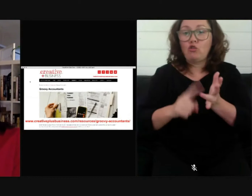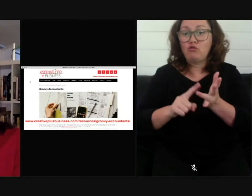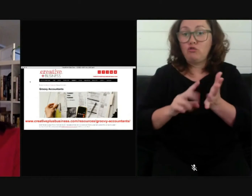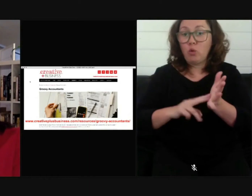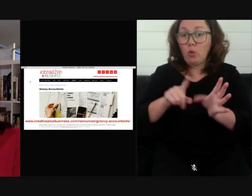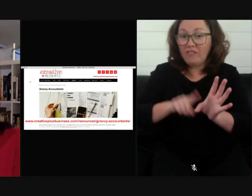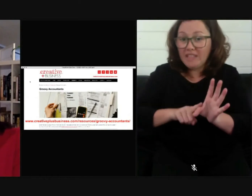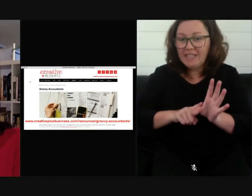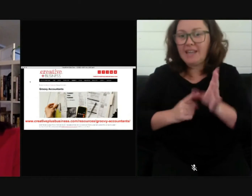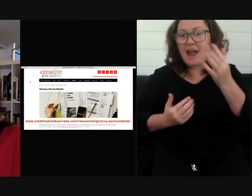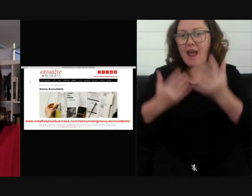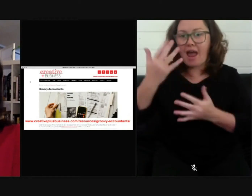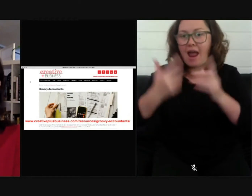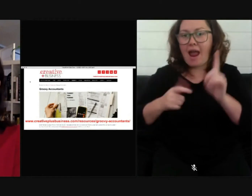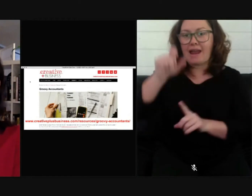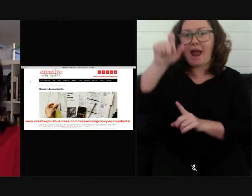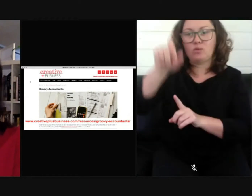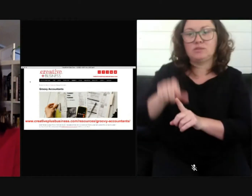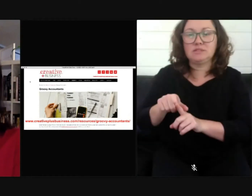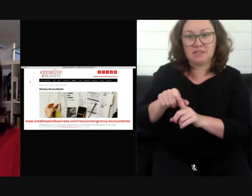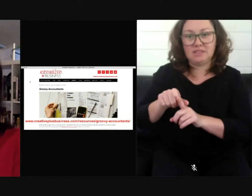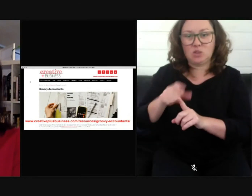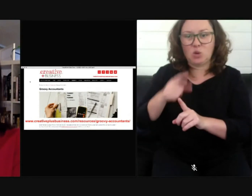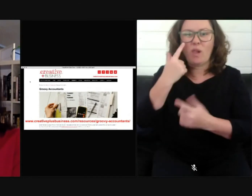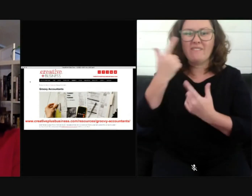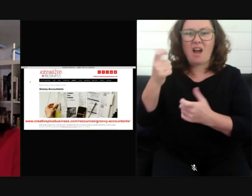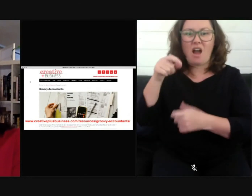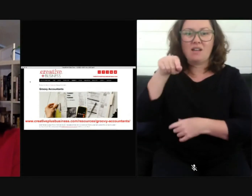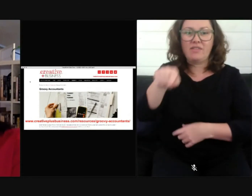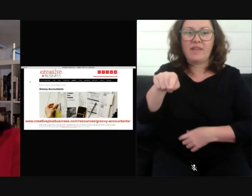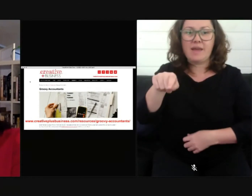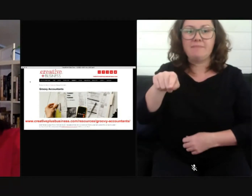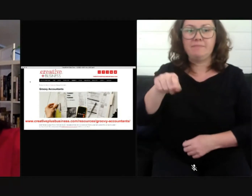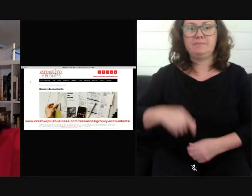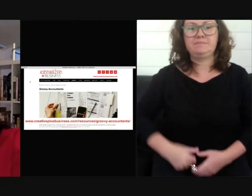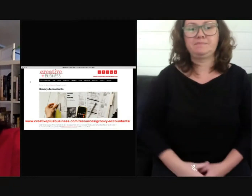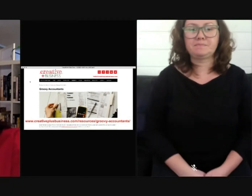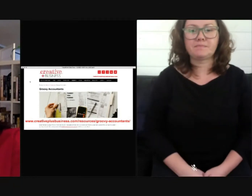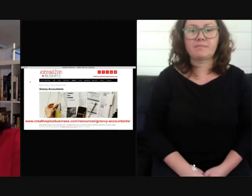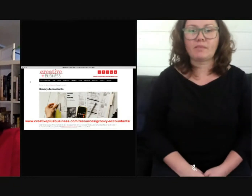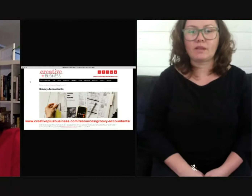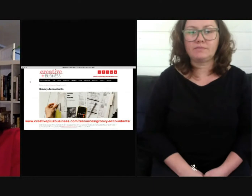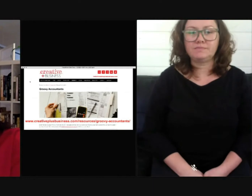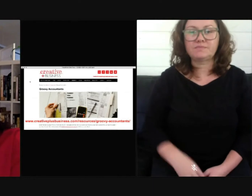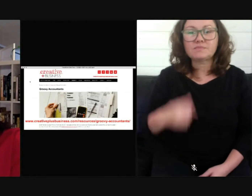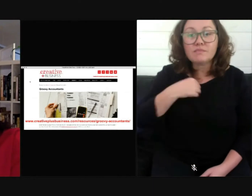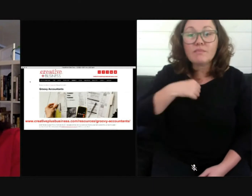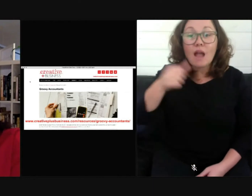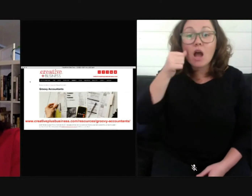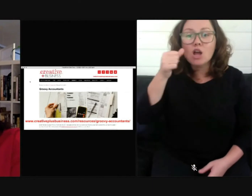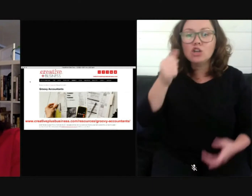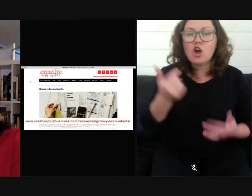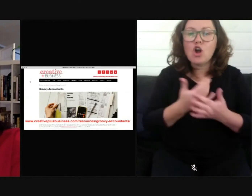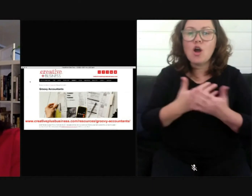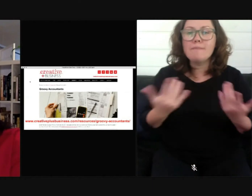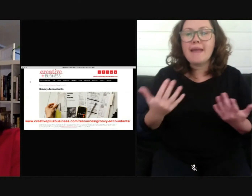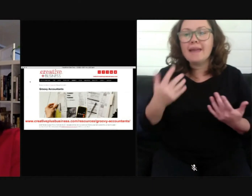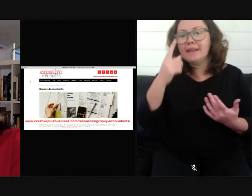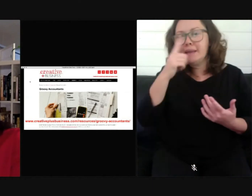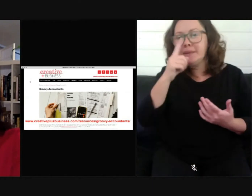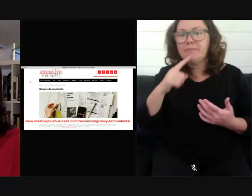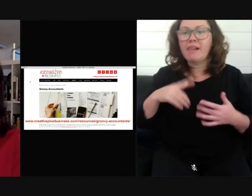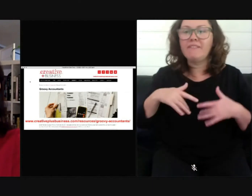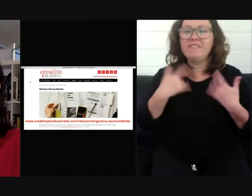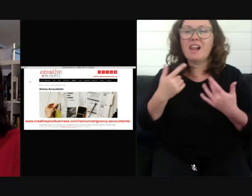an idea out there, I think, which is understandable, to choose an accountant that is closely located to you in terms